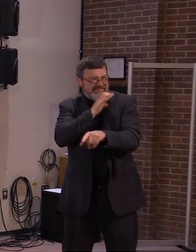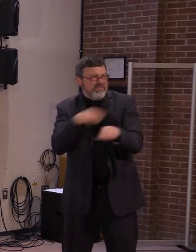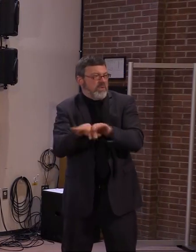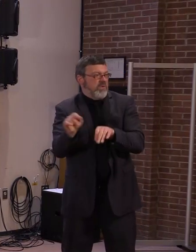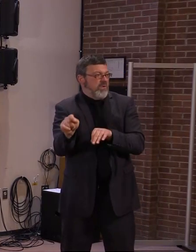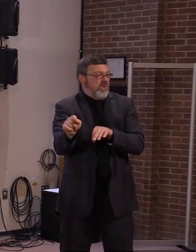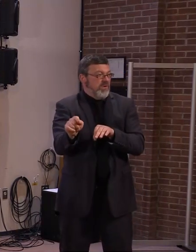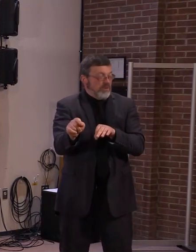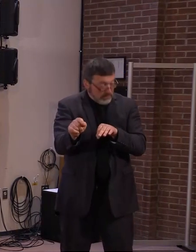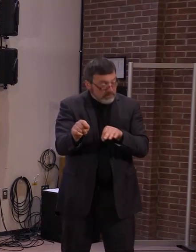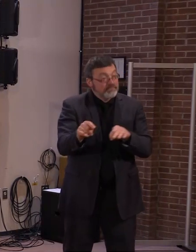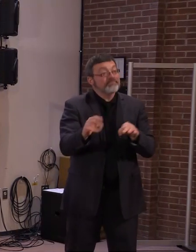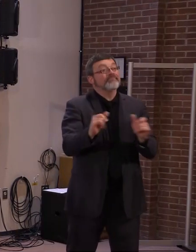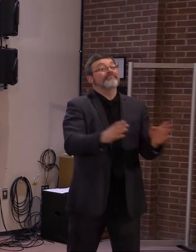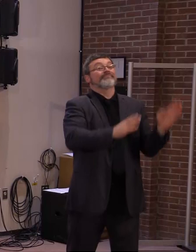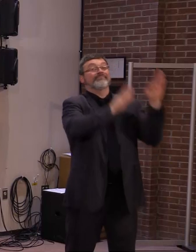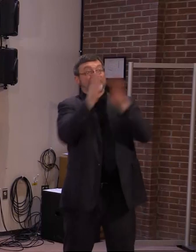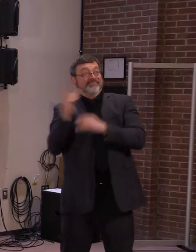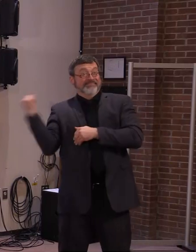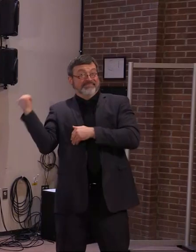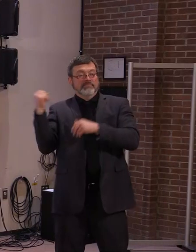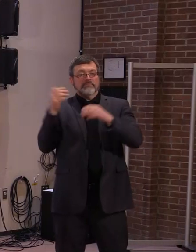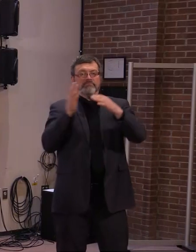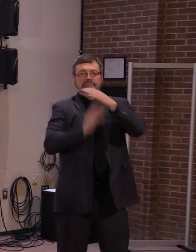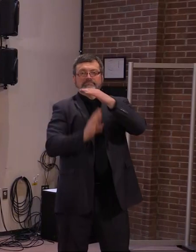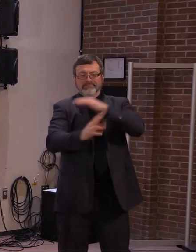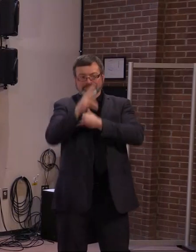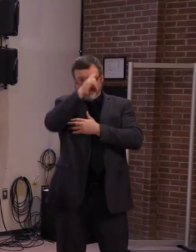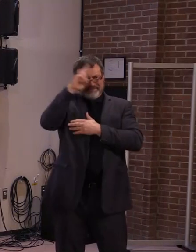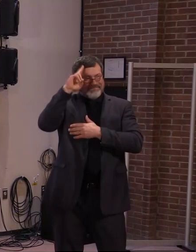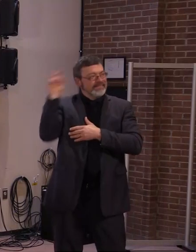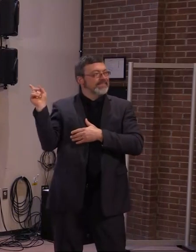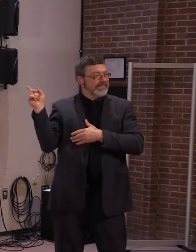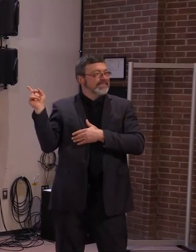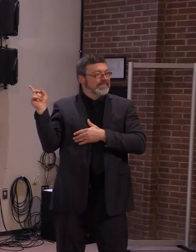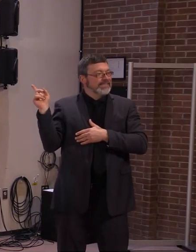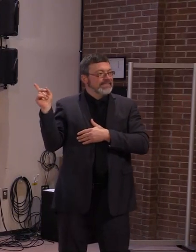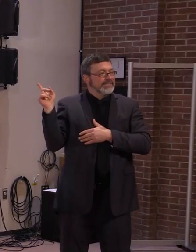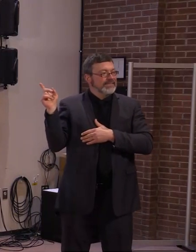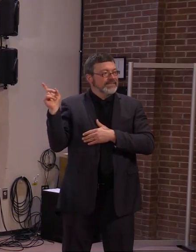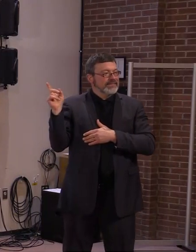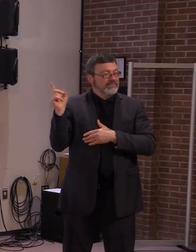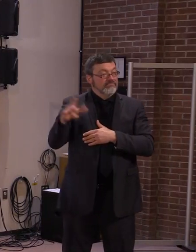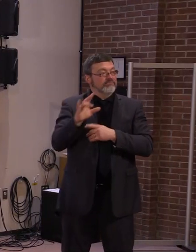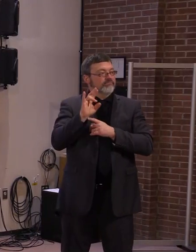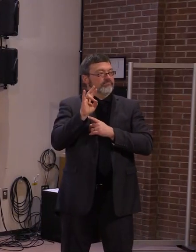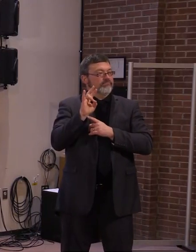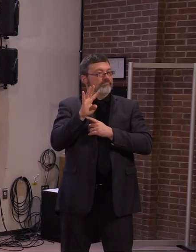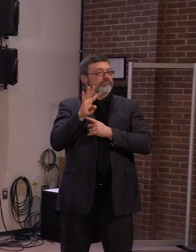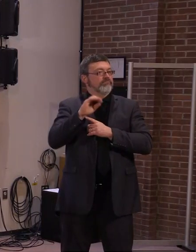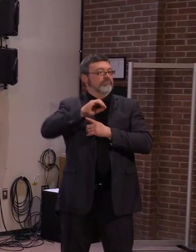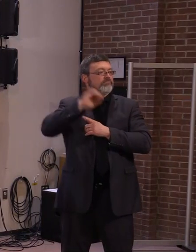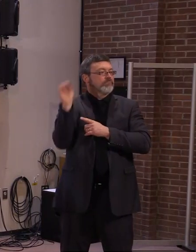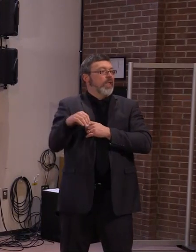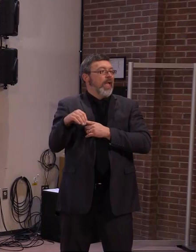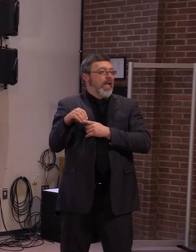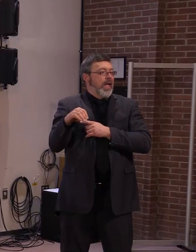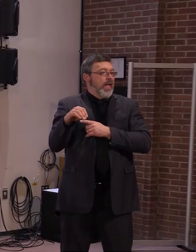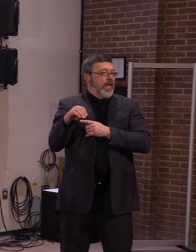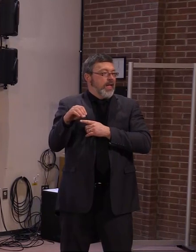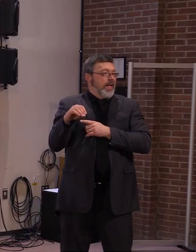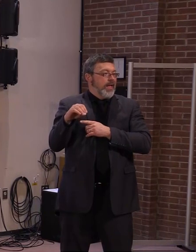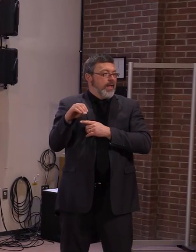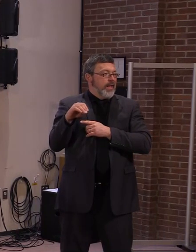18% overall in the hospital numbers. But again, something critical to point out, 74%, just like we've seen week over week,